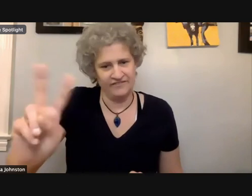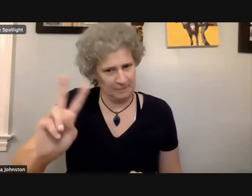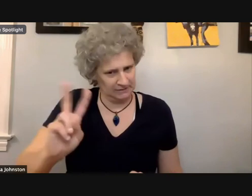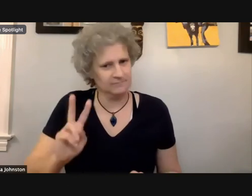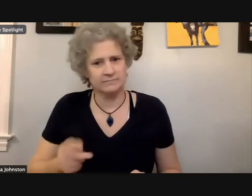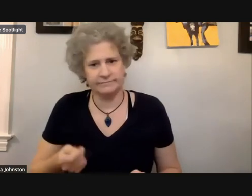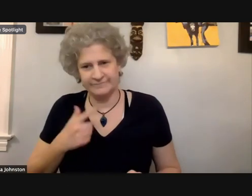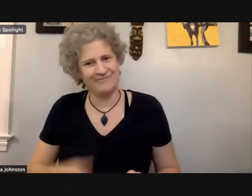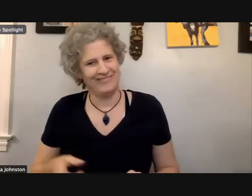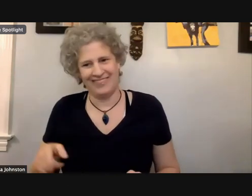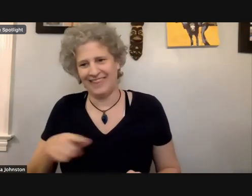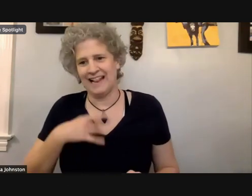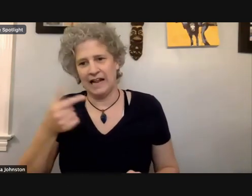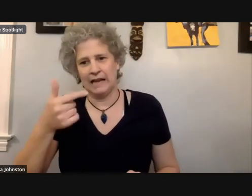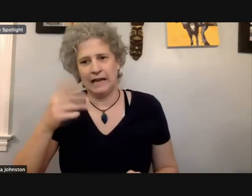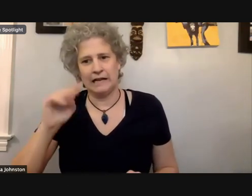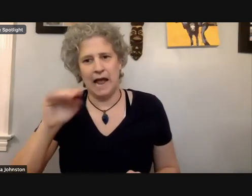Vitamins, this is vitamins.